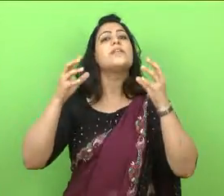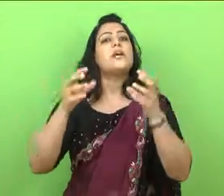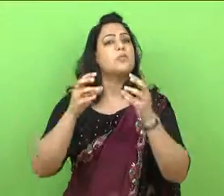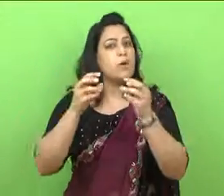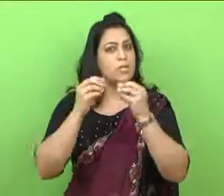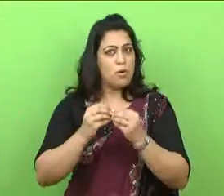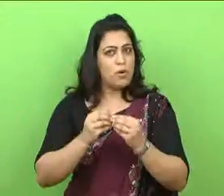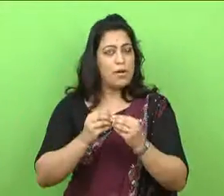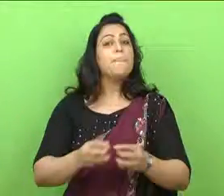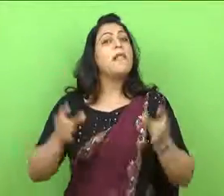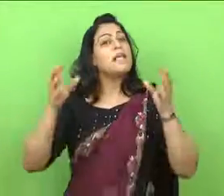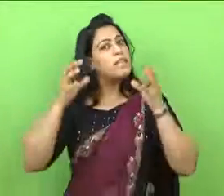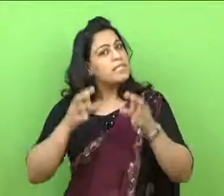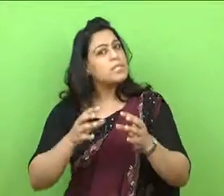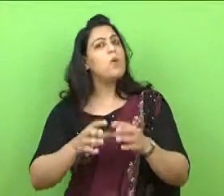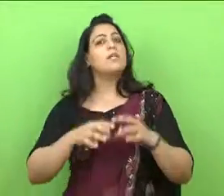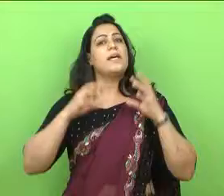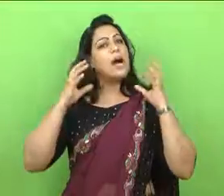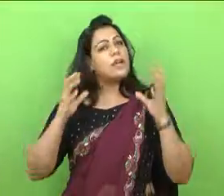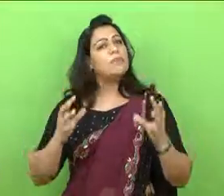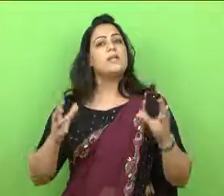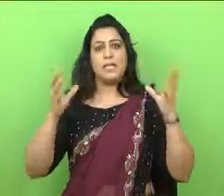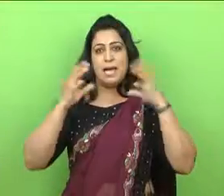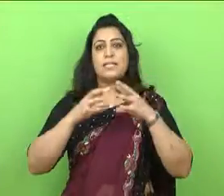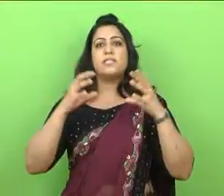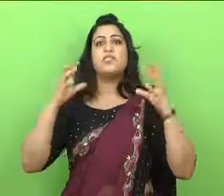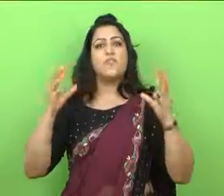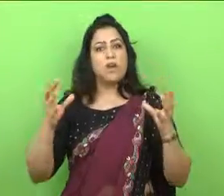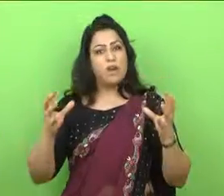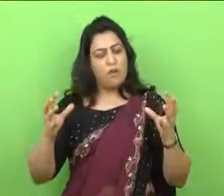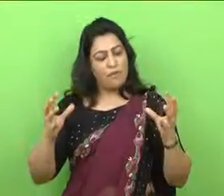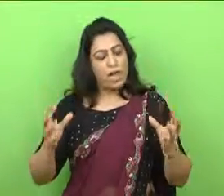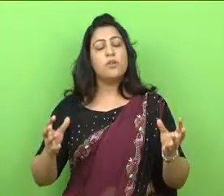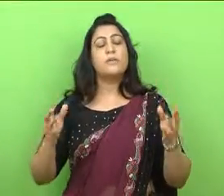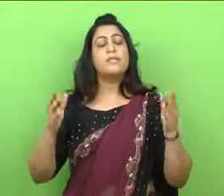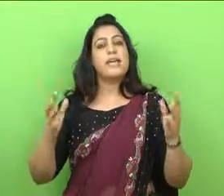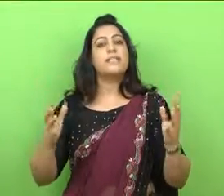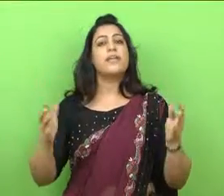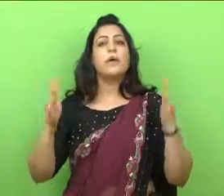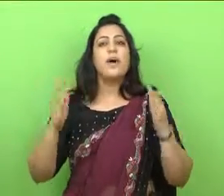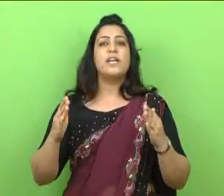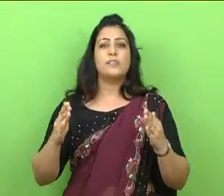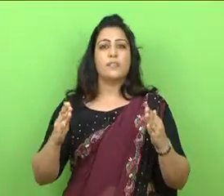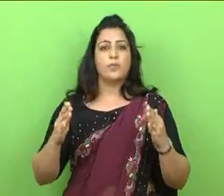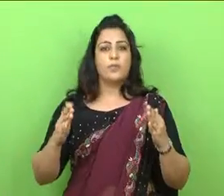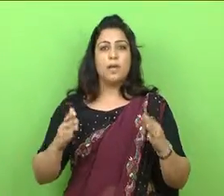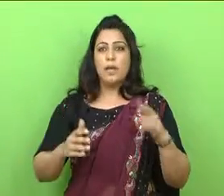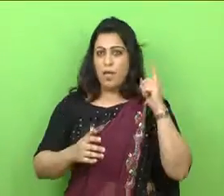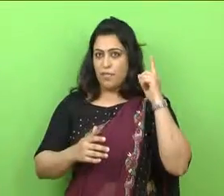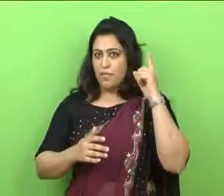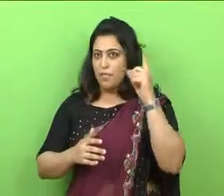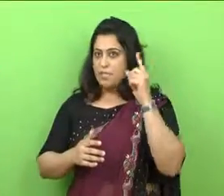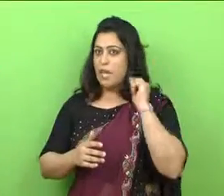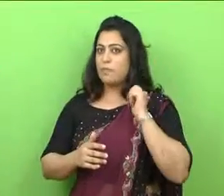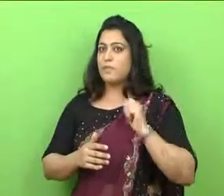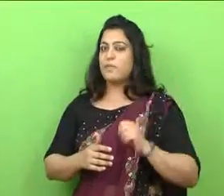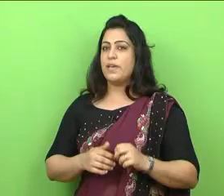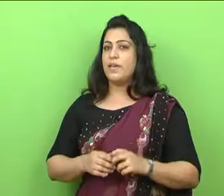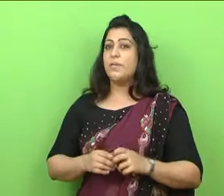out what is odd. This is what an argument, analysis of an argument essay requires from you. The first argument over here